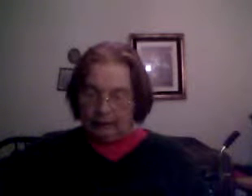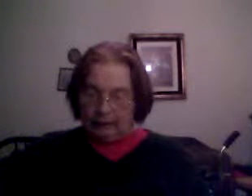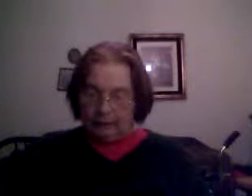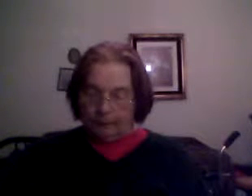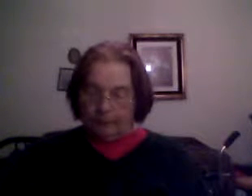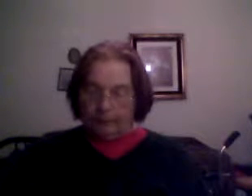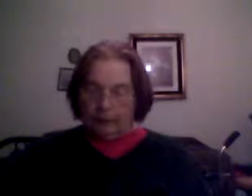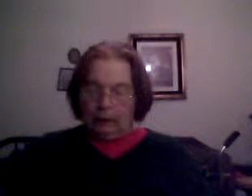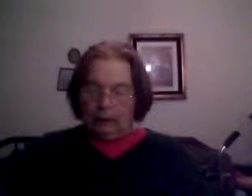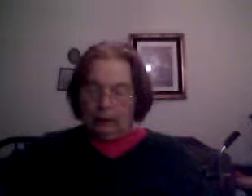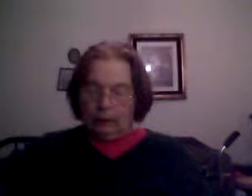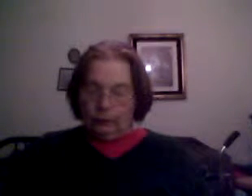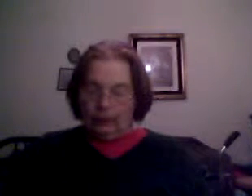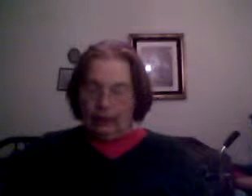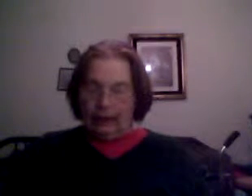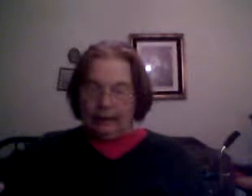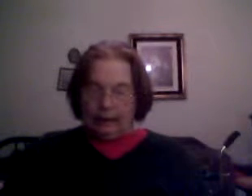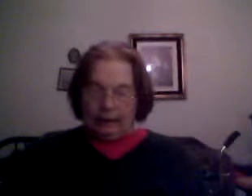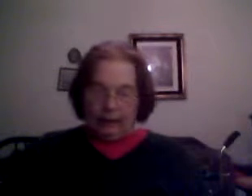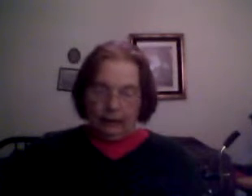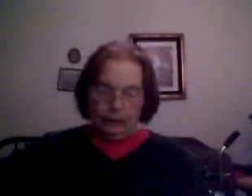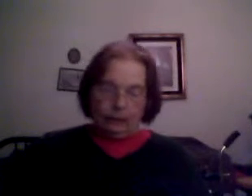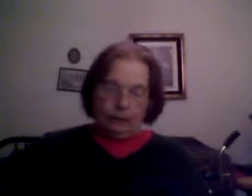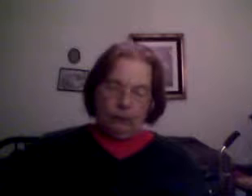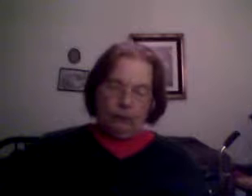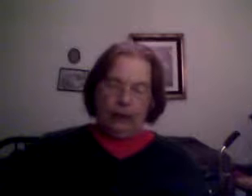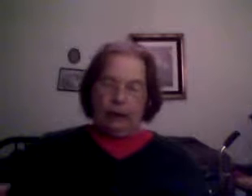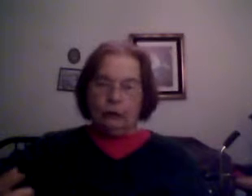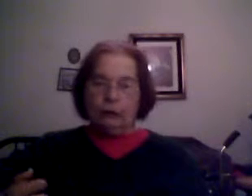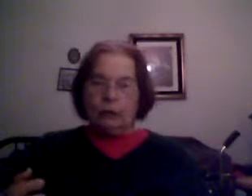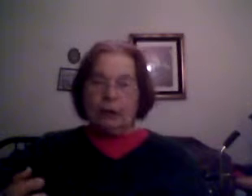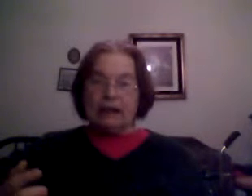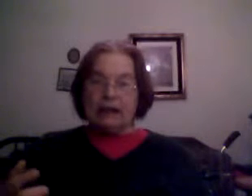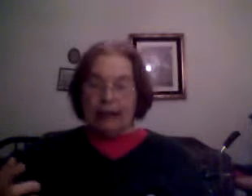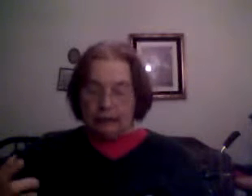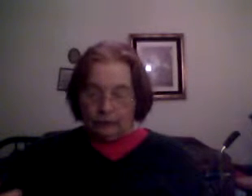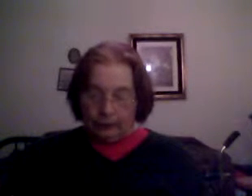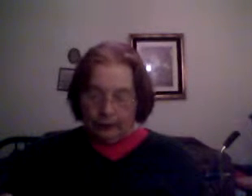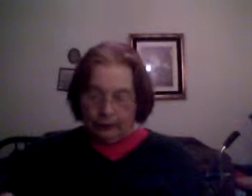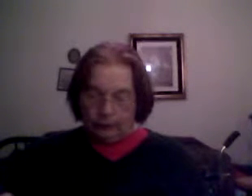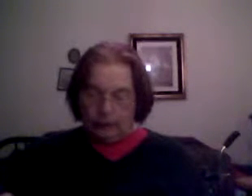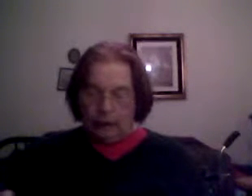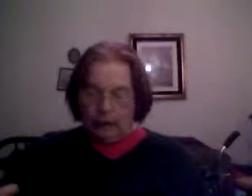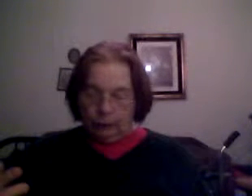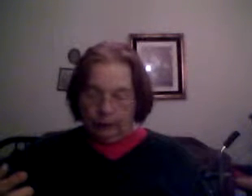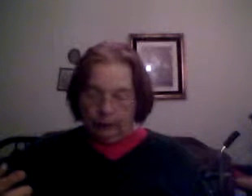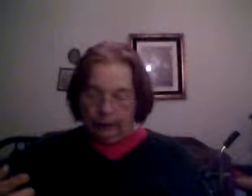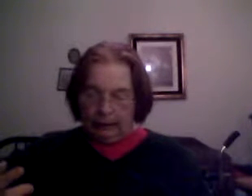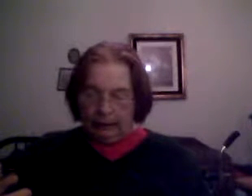designs. Use ICLs or instrument classifiers to indicate how